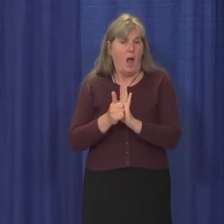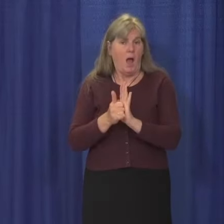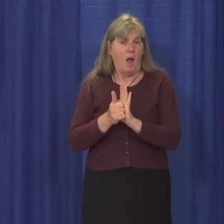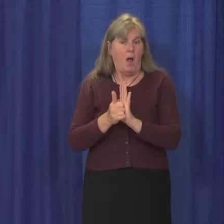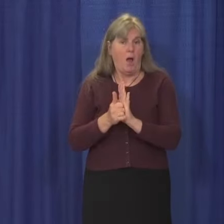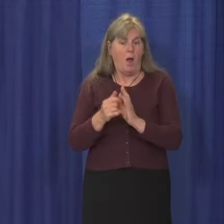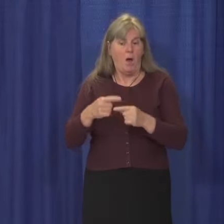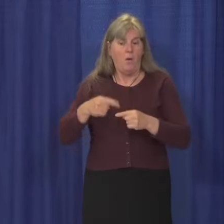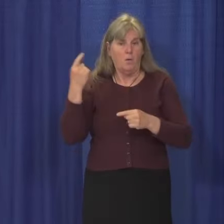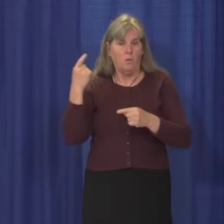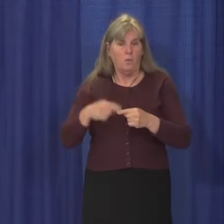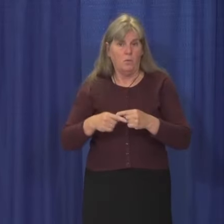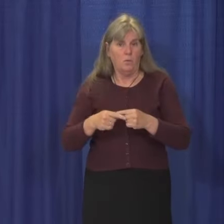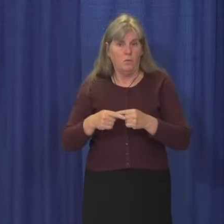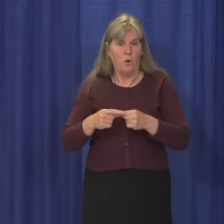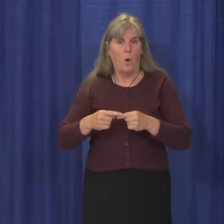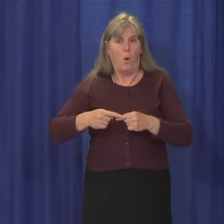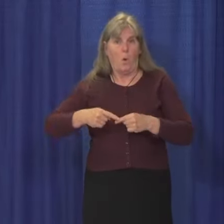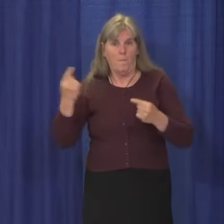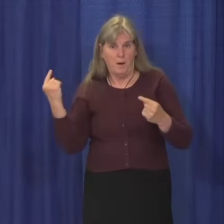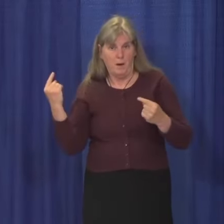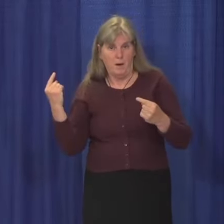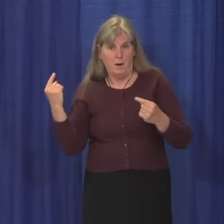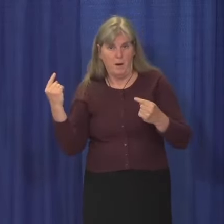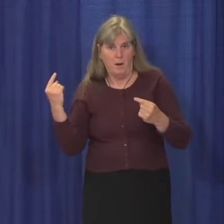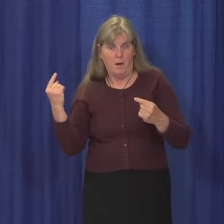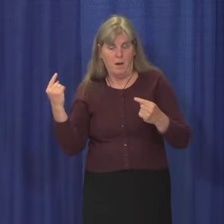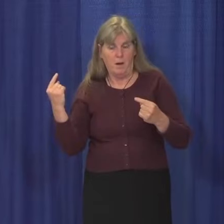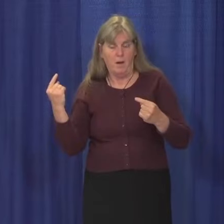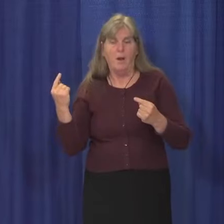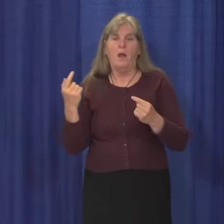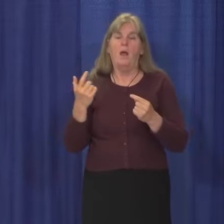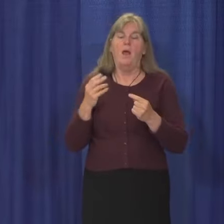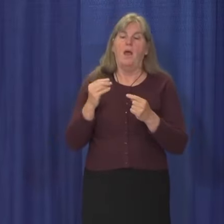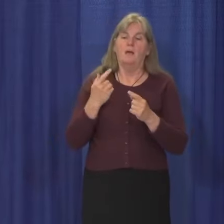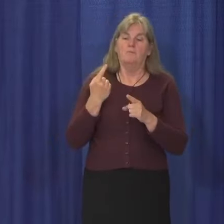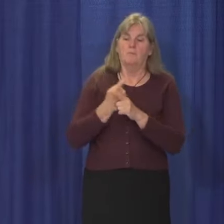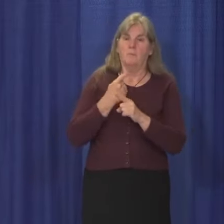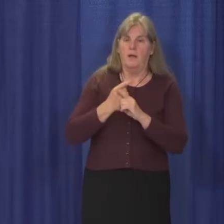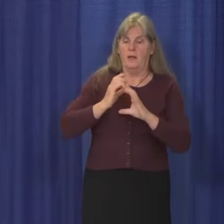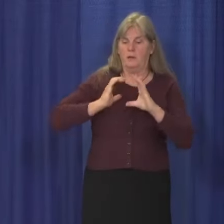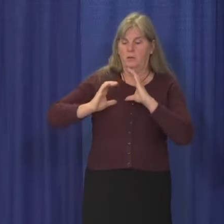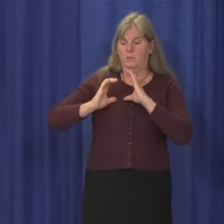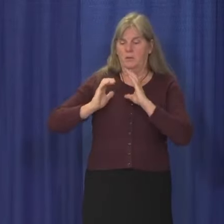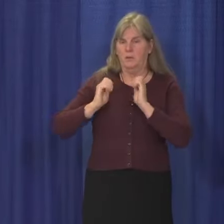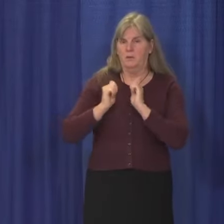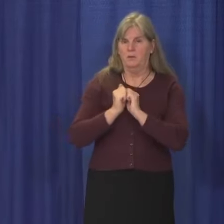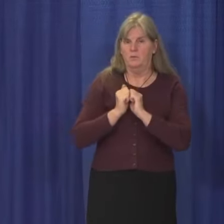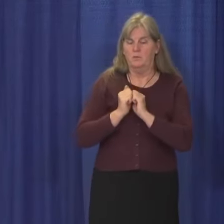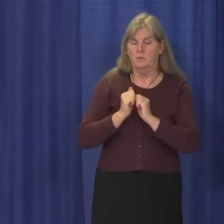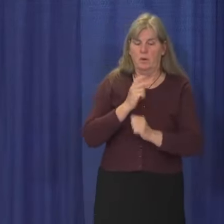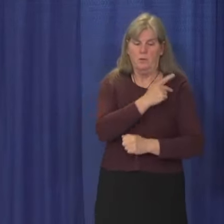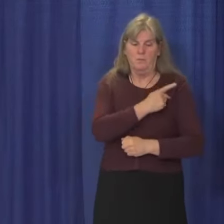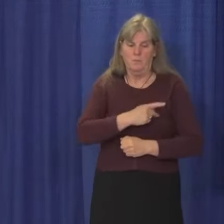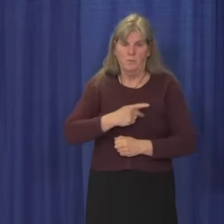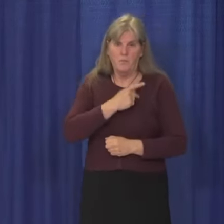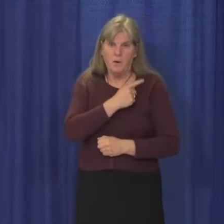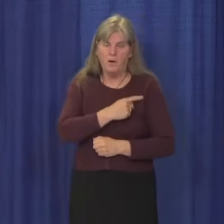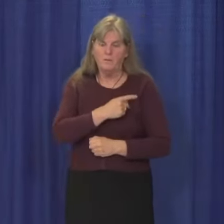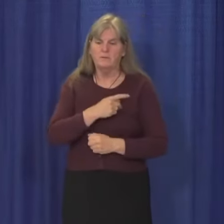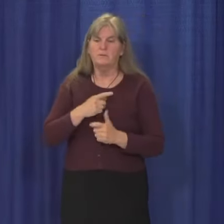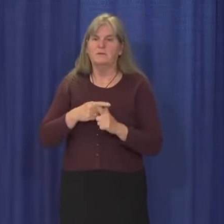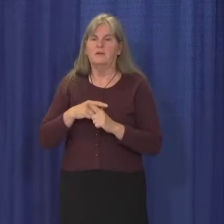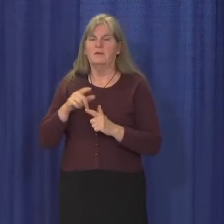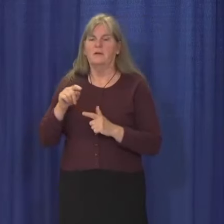sure that the communication is done properly with the provinces and territories. So we have a